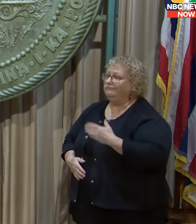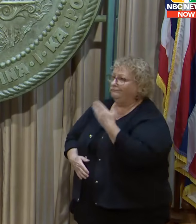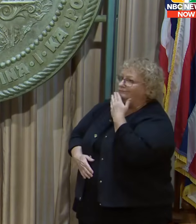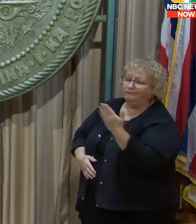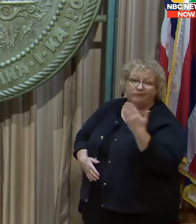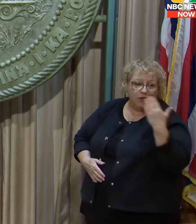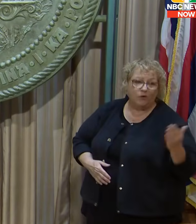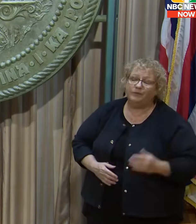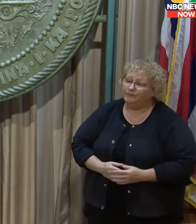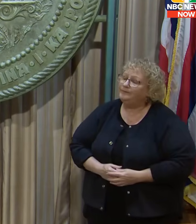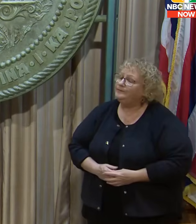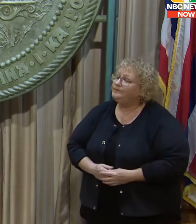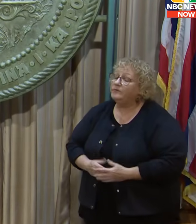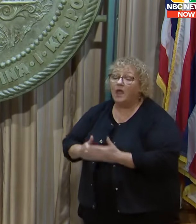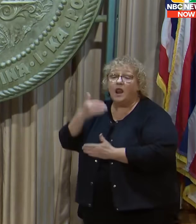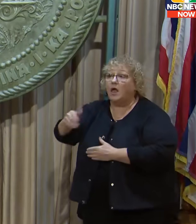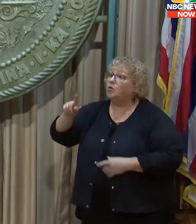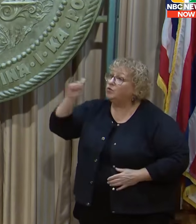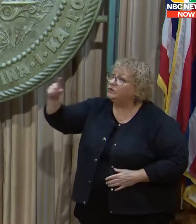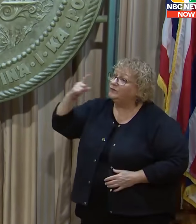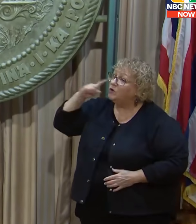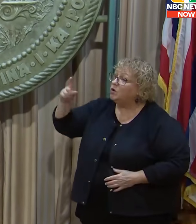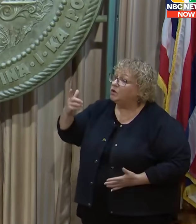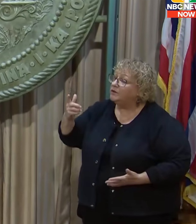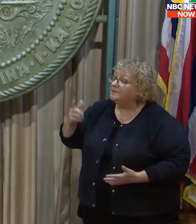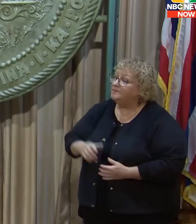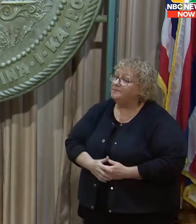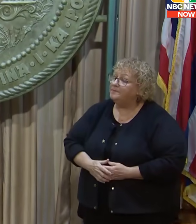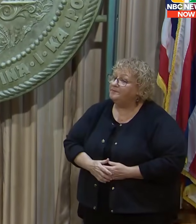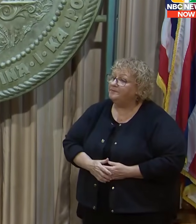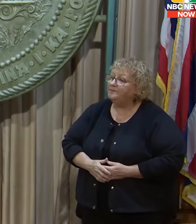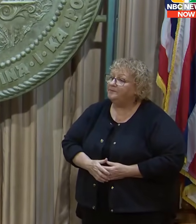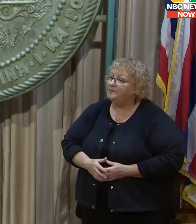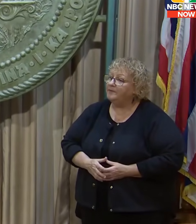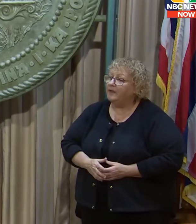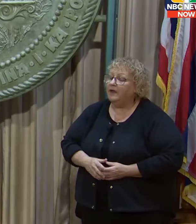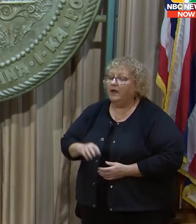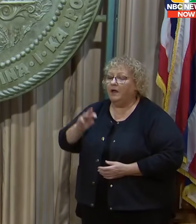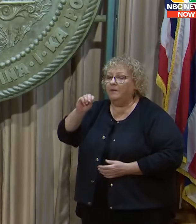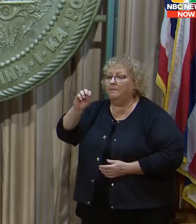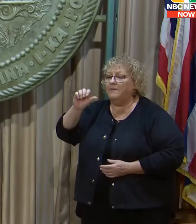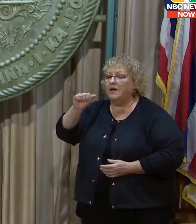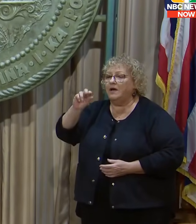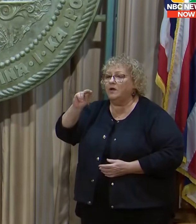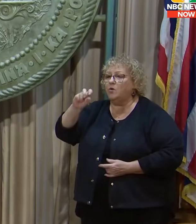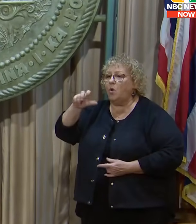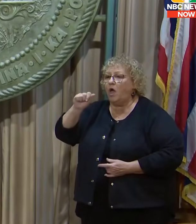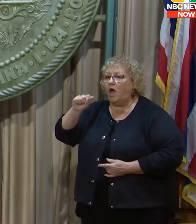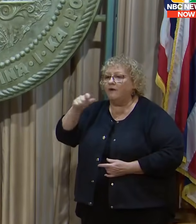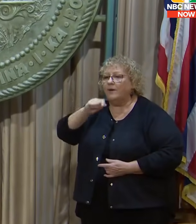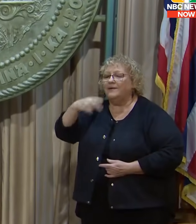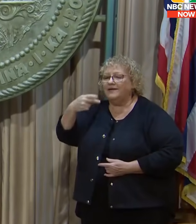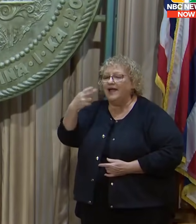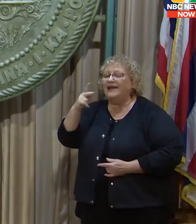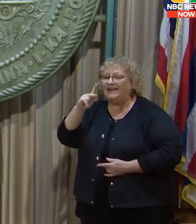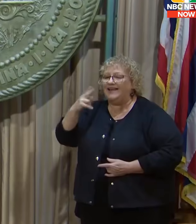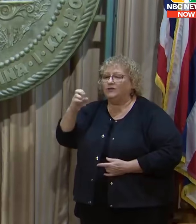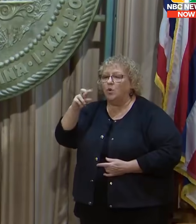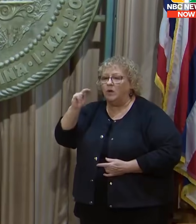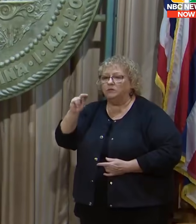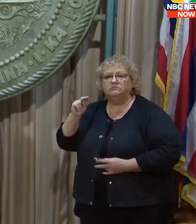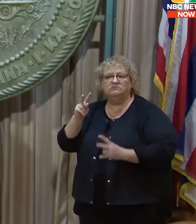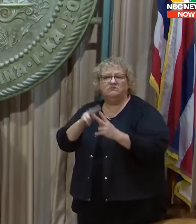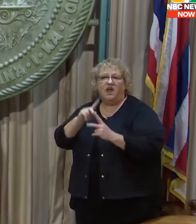lot, Director. Our next question is from Manolo Morales of KHON2. Governor, or Tim